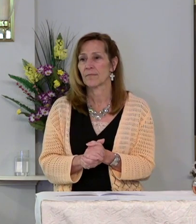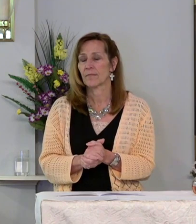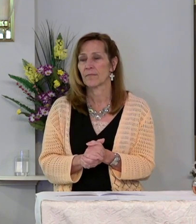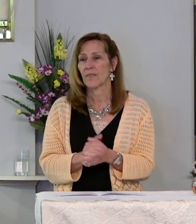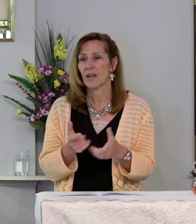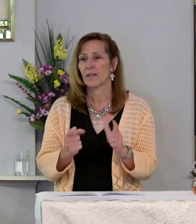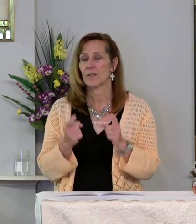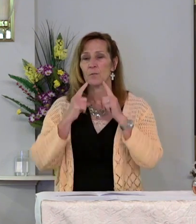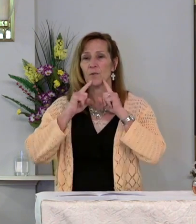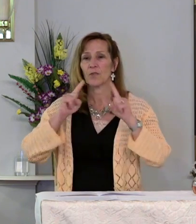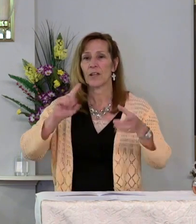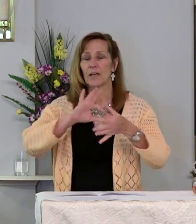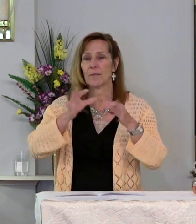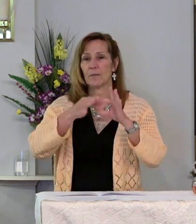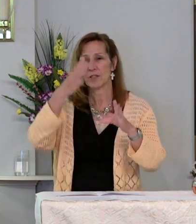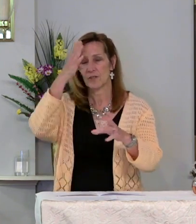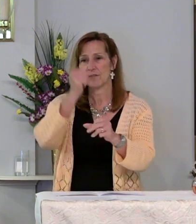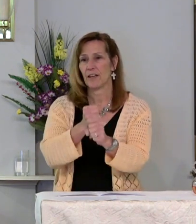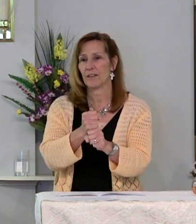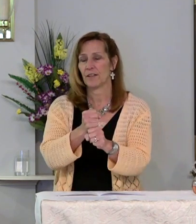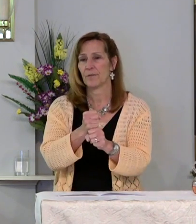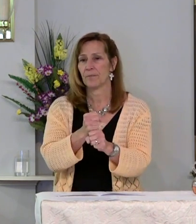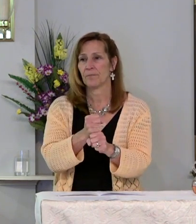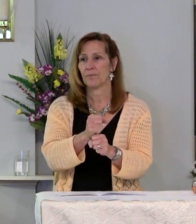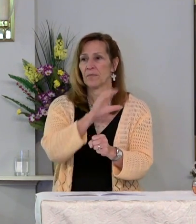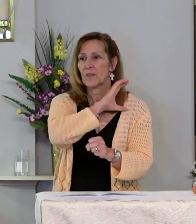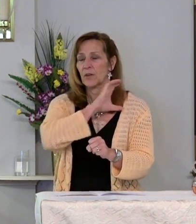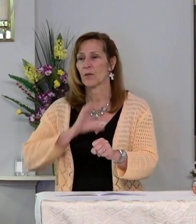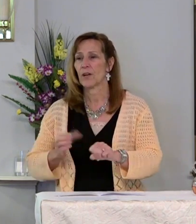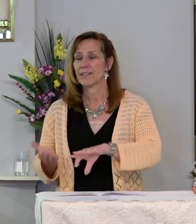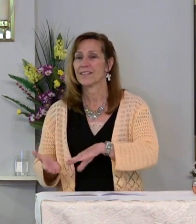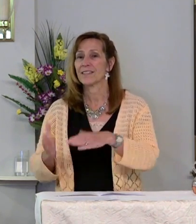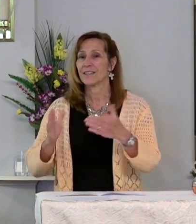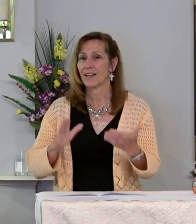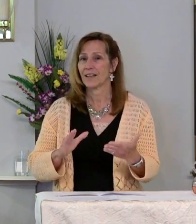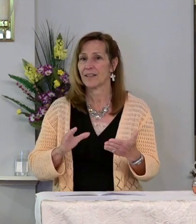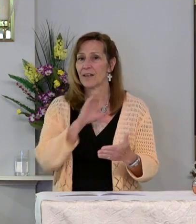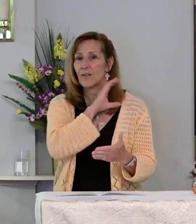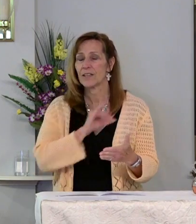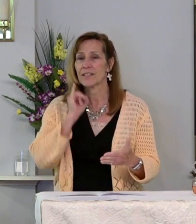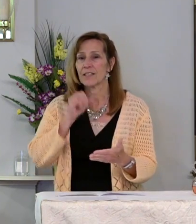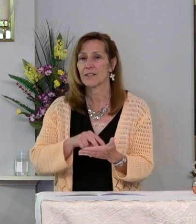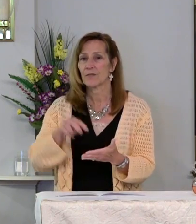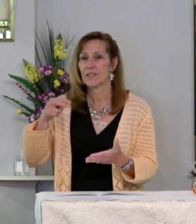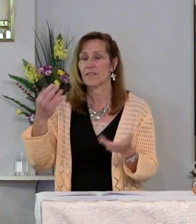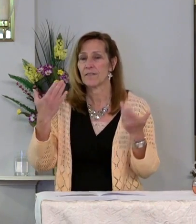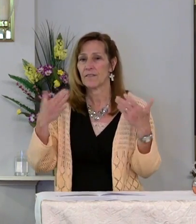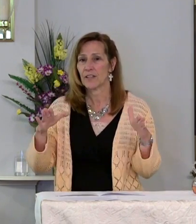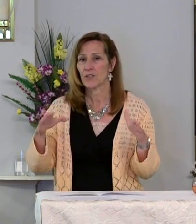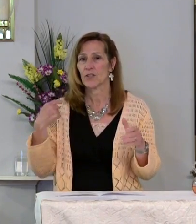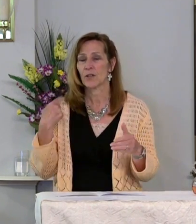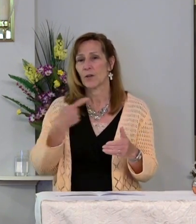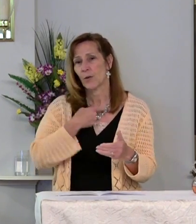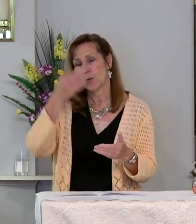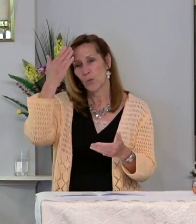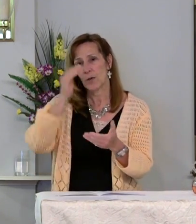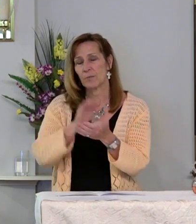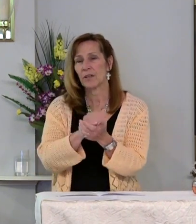Let us proclaim the mystery of faith. Christ died. Christ is risen and finished.